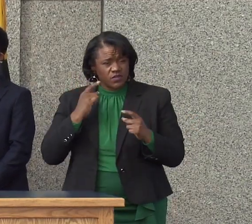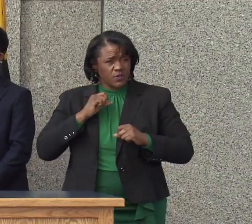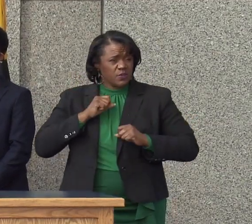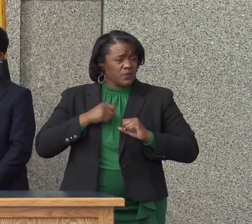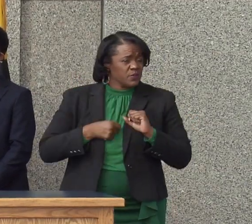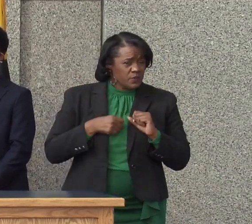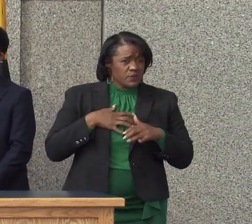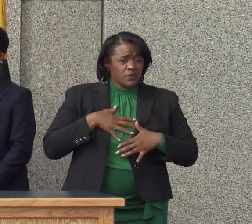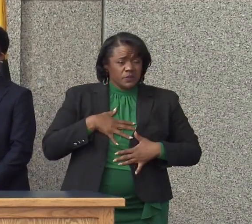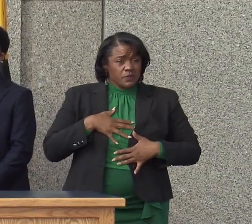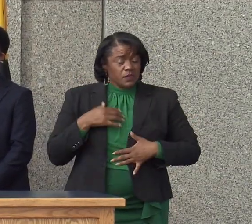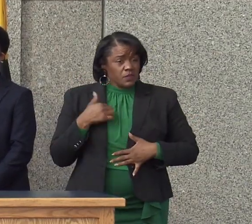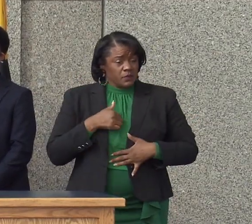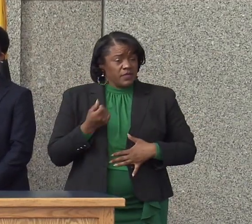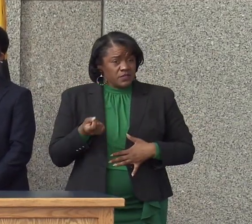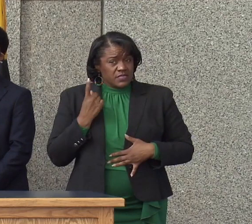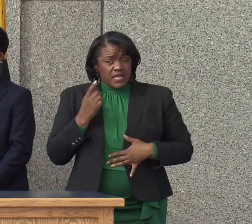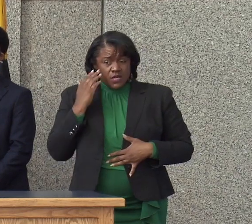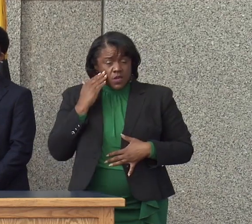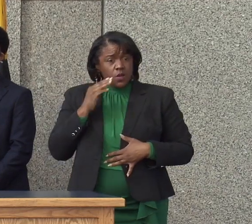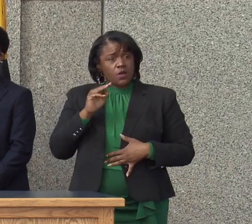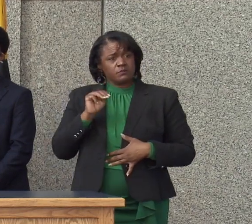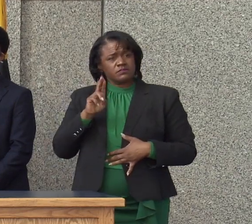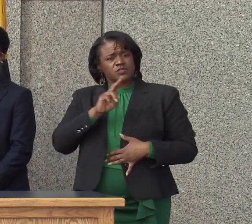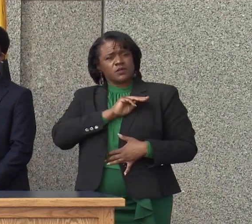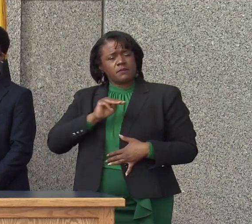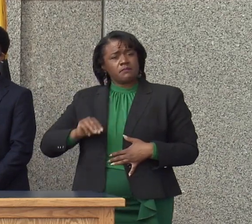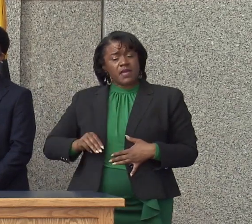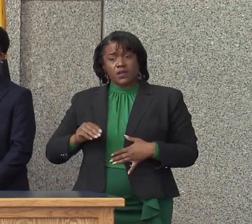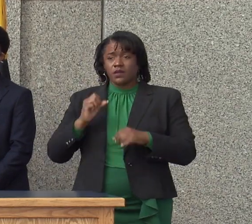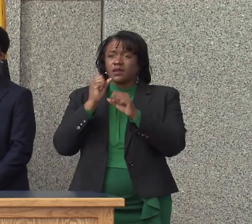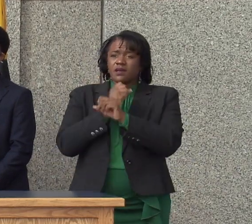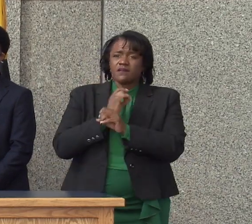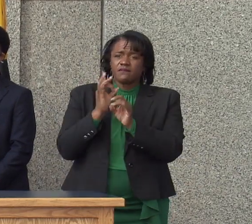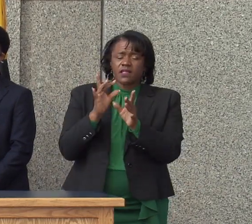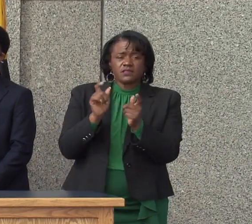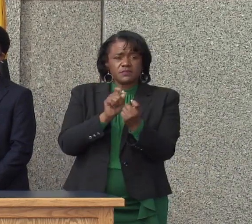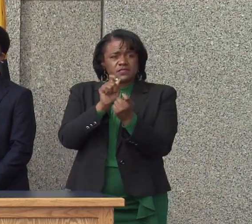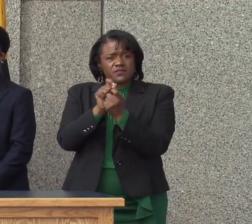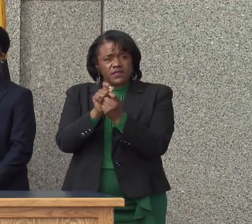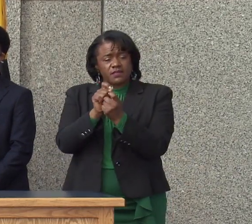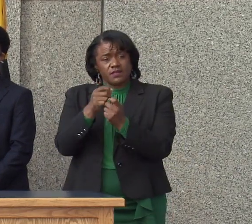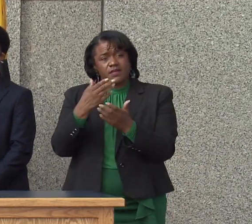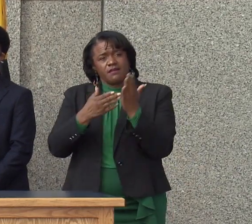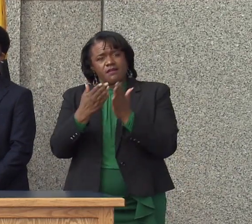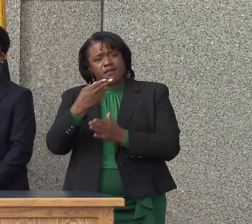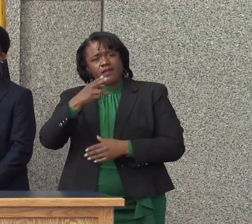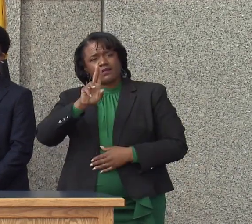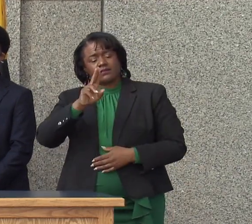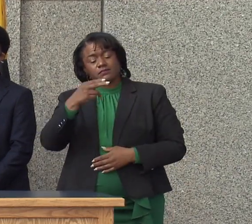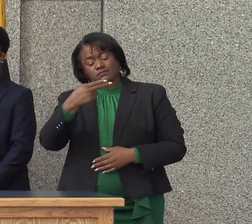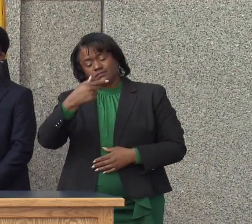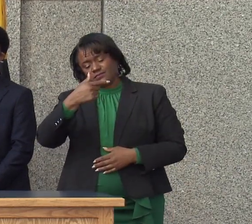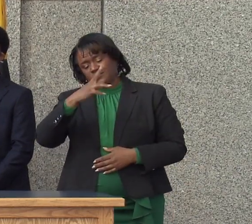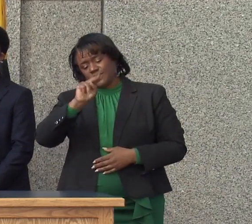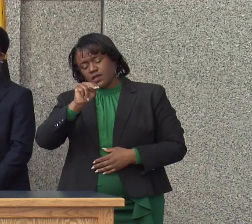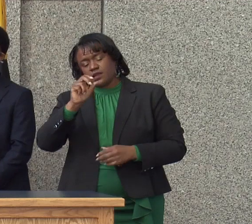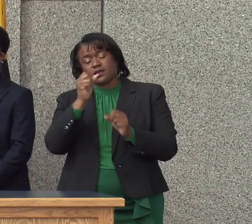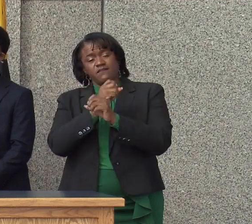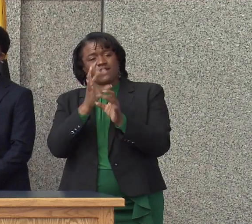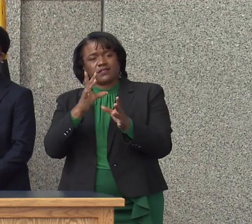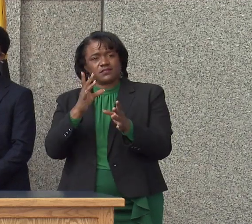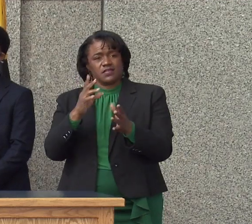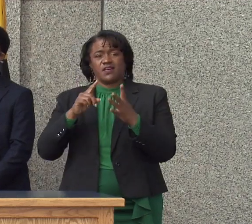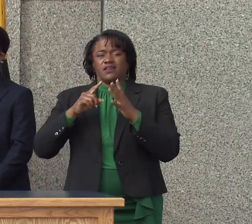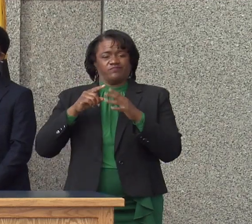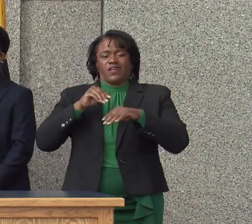disheartening. We understand and know, Mr. Mayor, that violence, particularly handgun violence, has affected this city for as long as